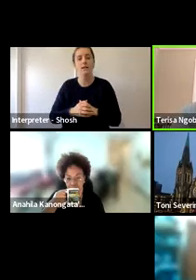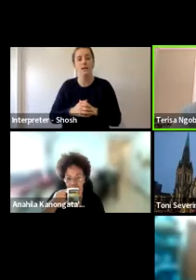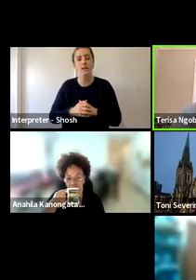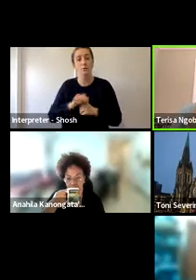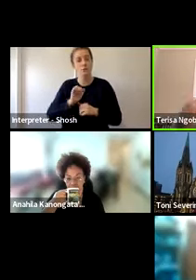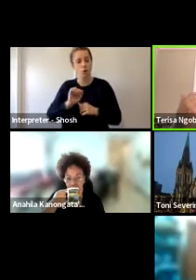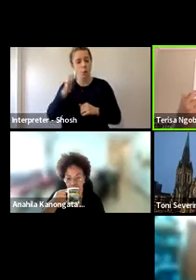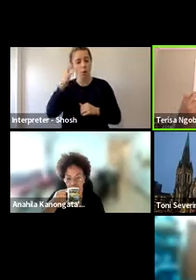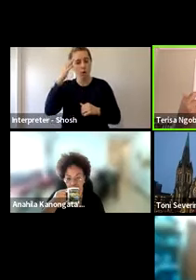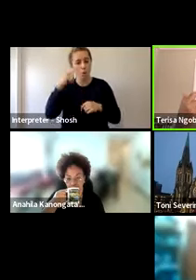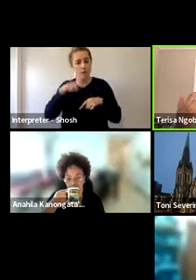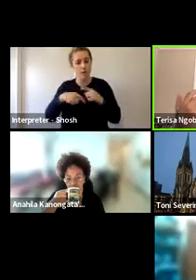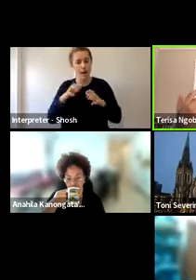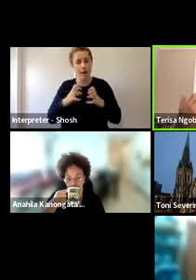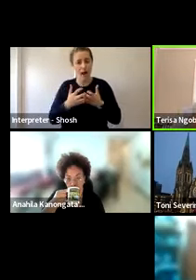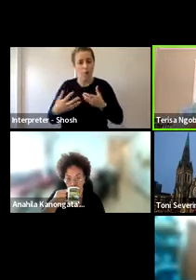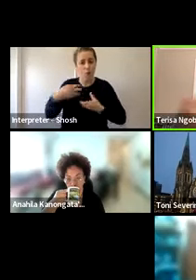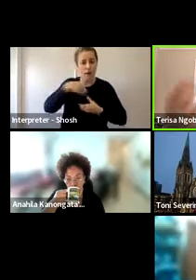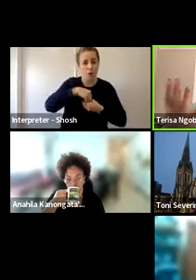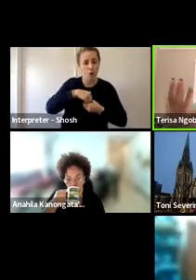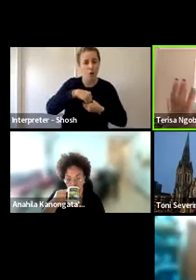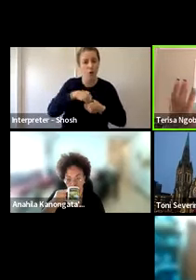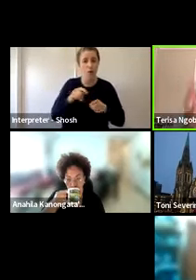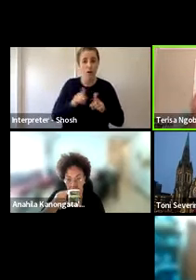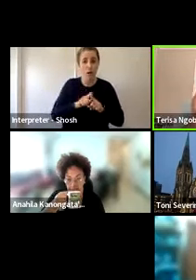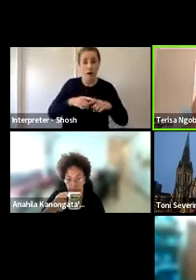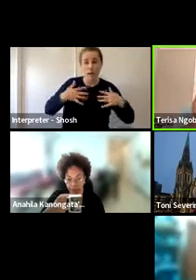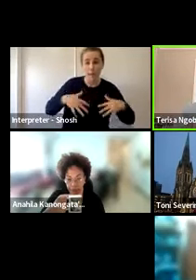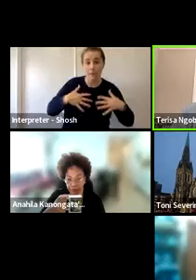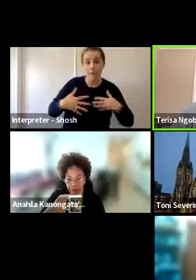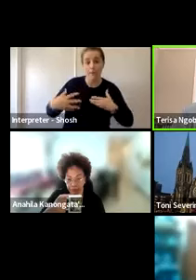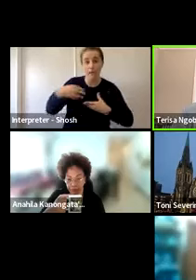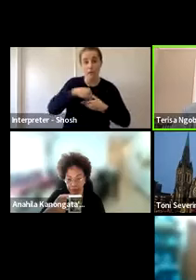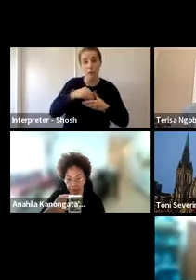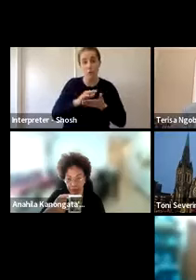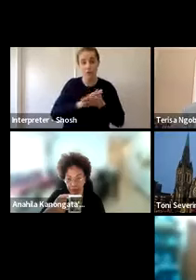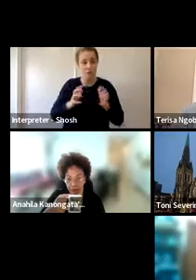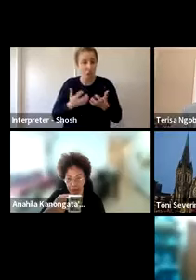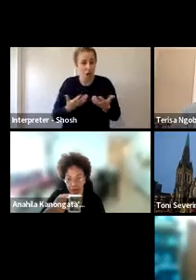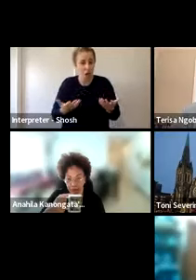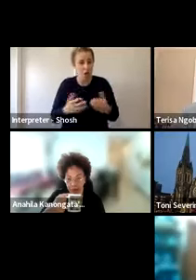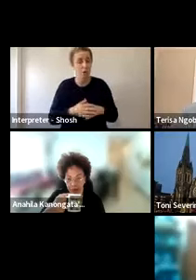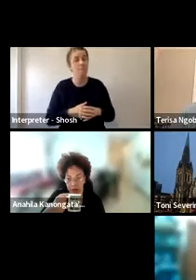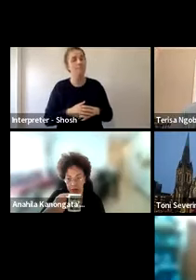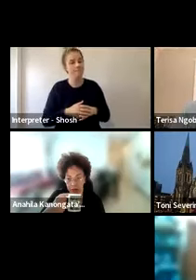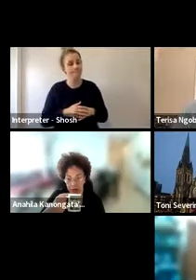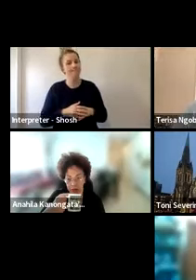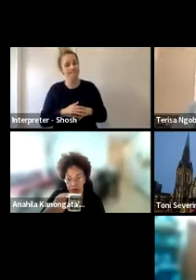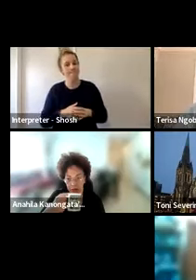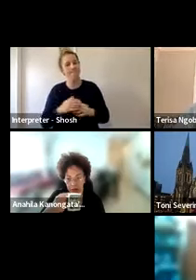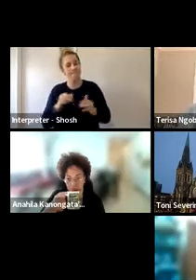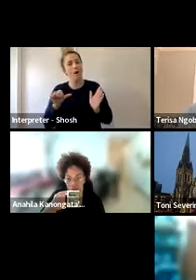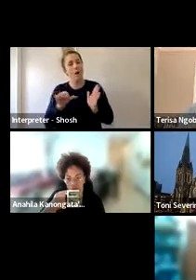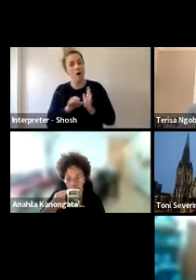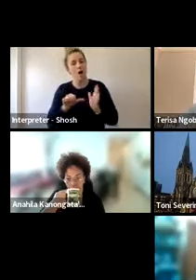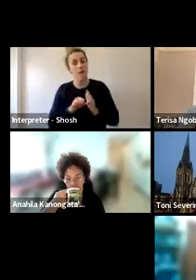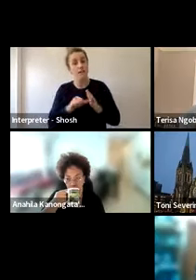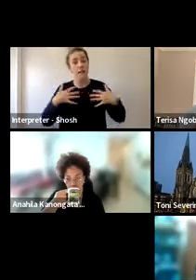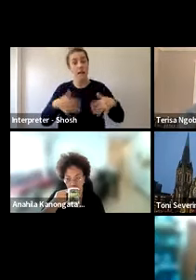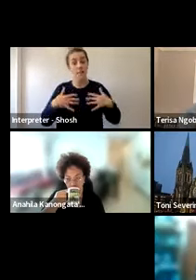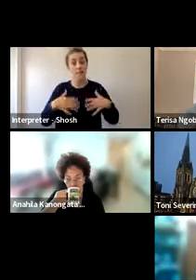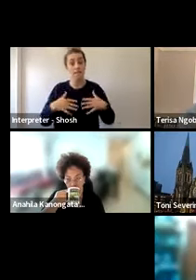your thoughts on how we could better include things like epilepsy into that definition. Yeah, it's really hard. Now, epilepsy is an